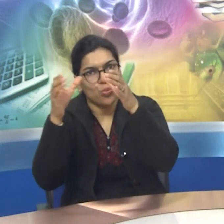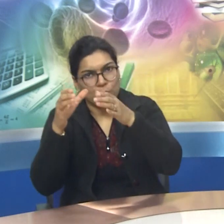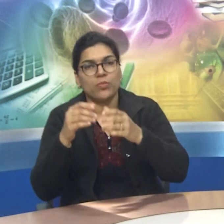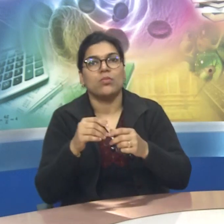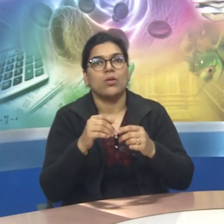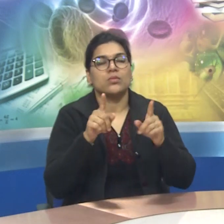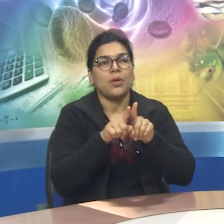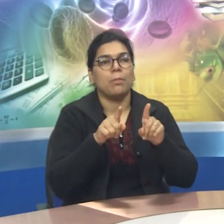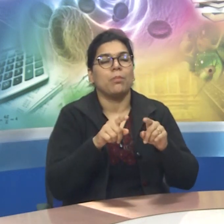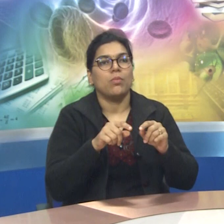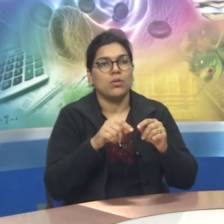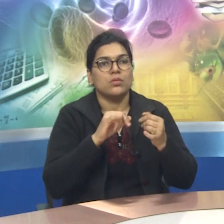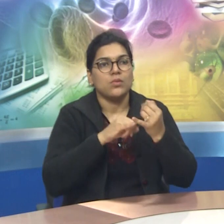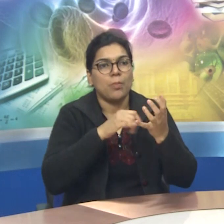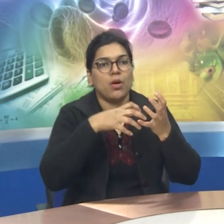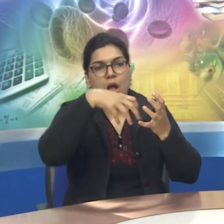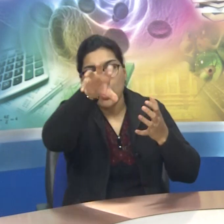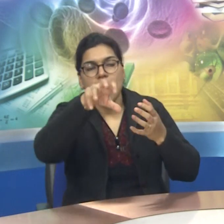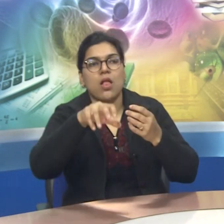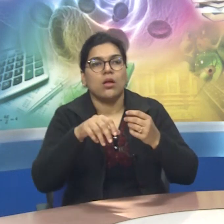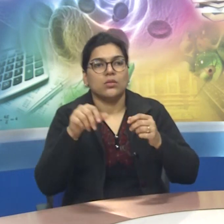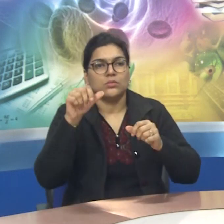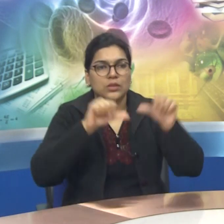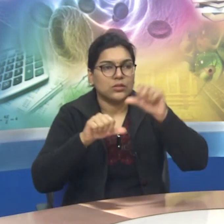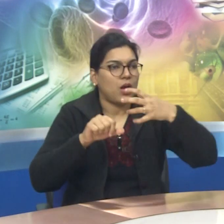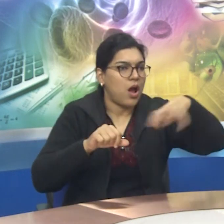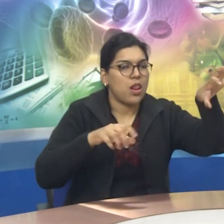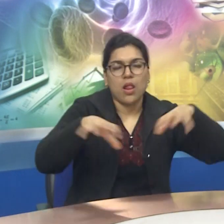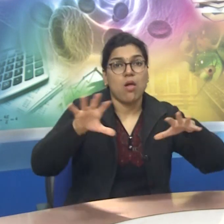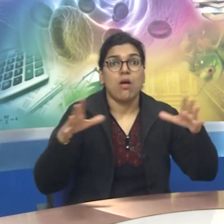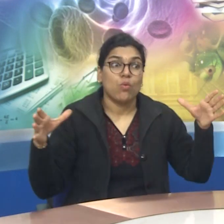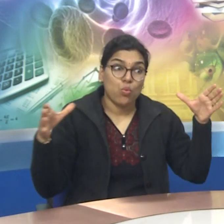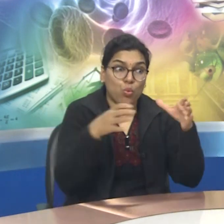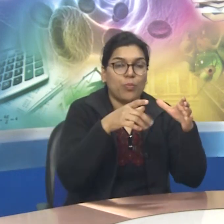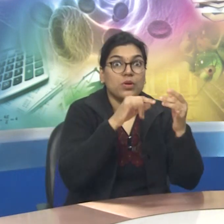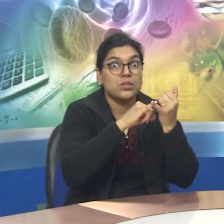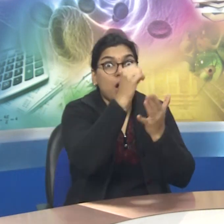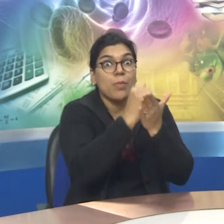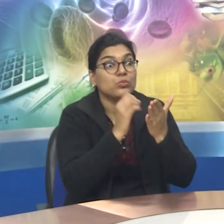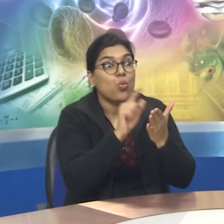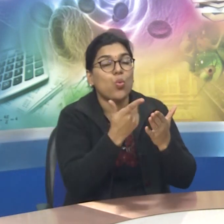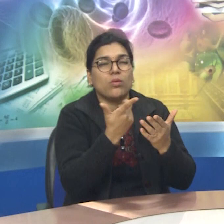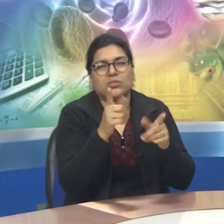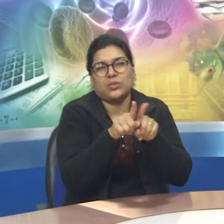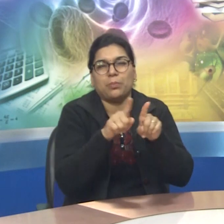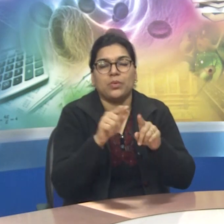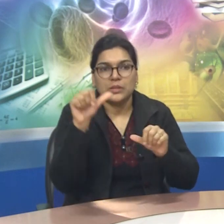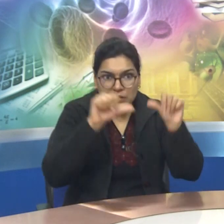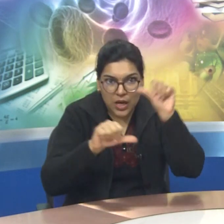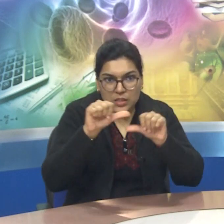Classified arrangement of books in the stack room saves the time of the reader, as it is easy for a reader to find all